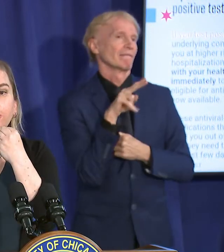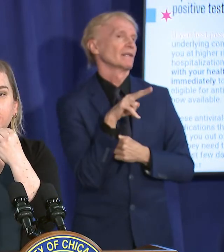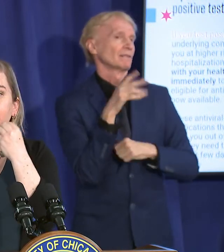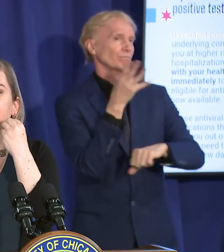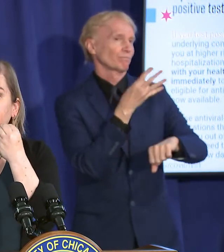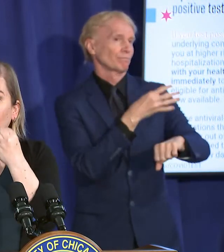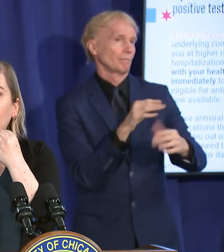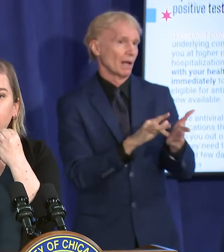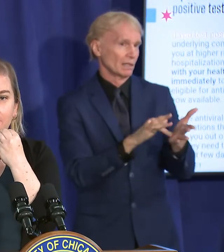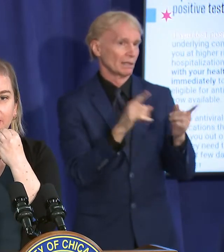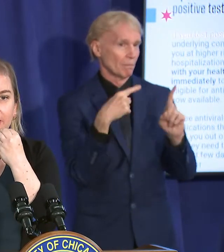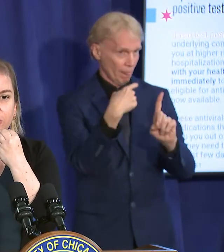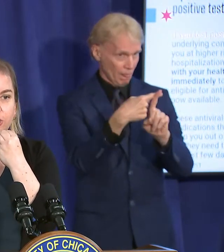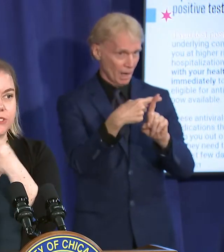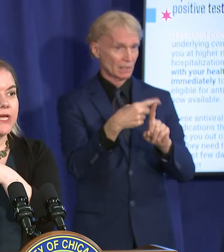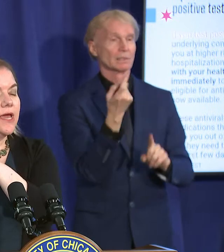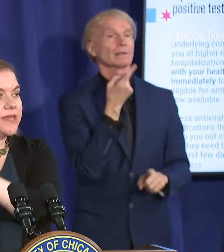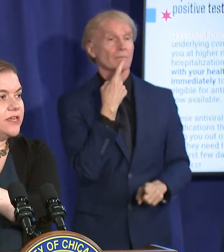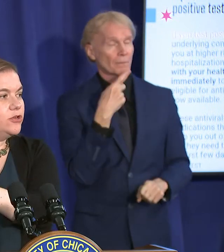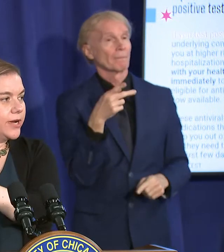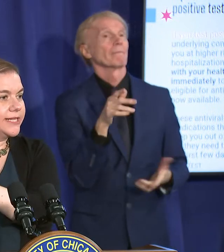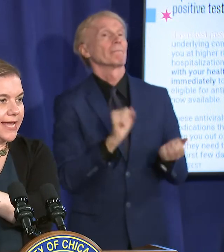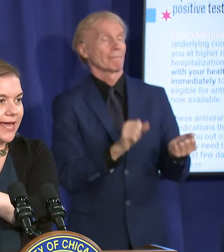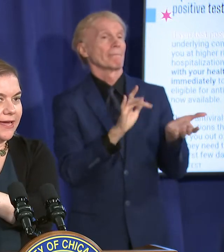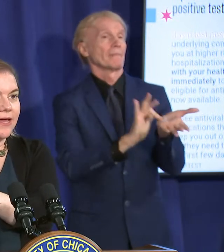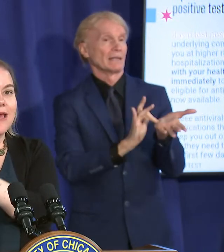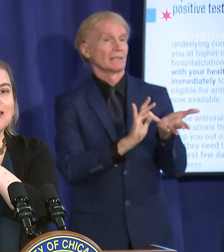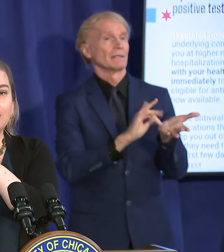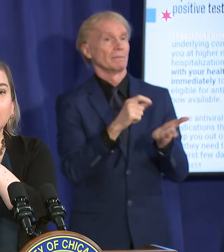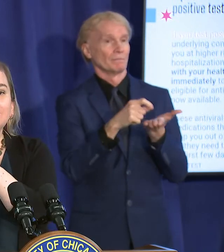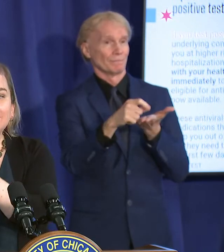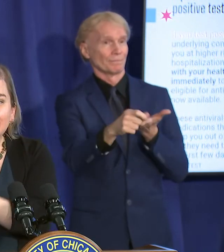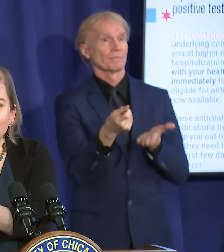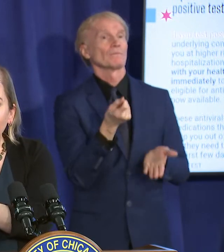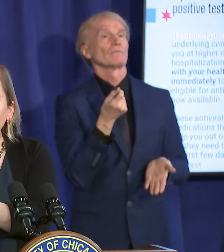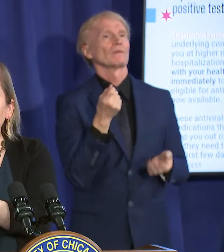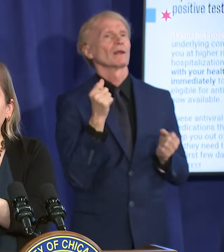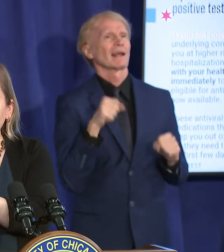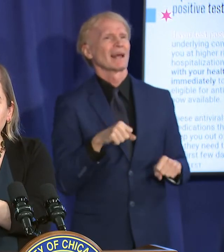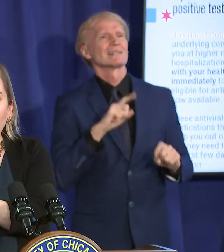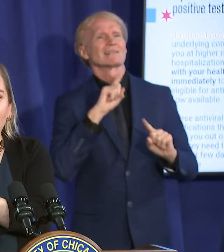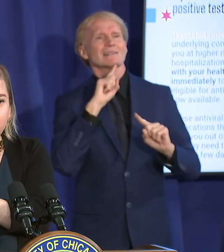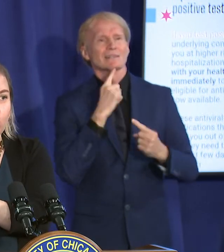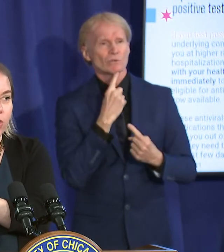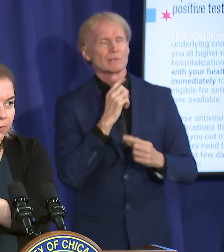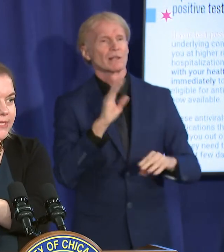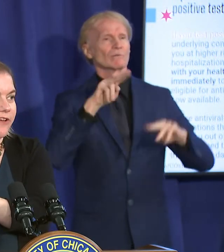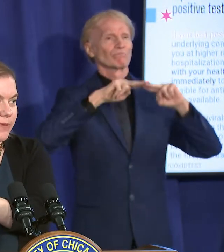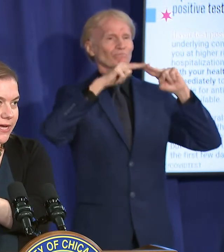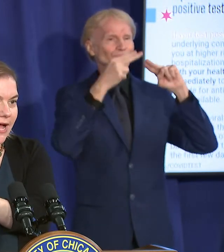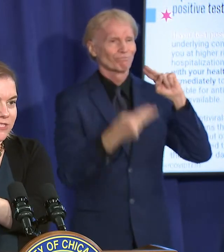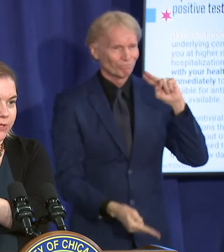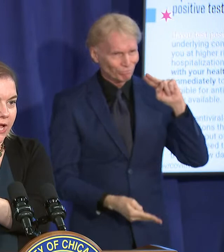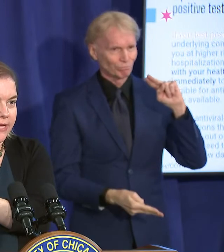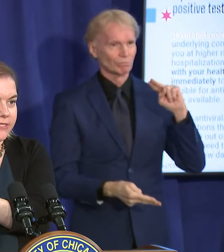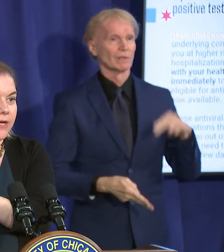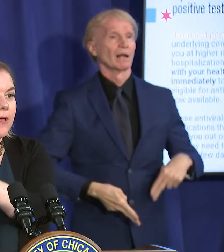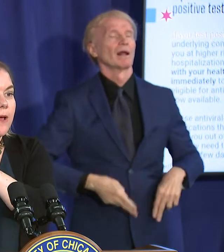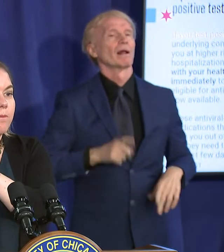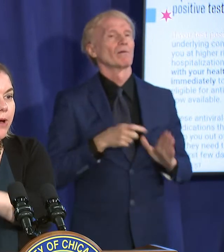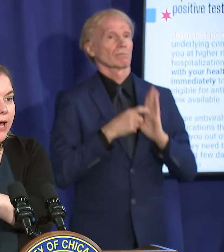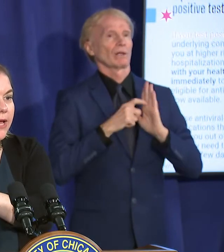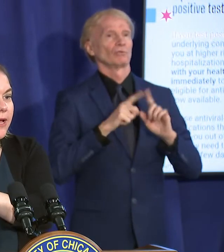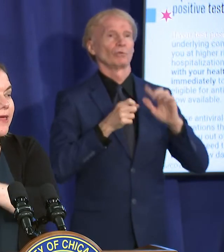now starting to be some oral medications that you can take that significantly drop your risk of being